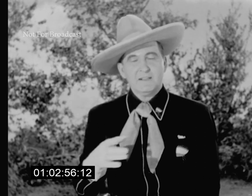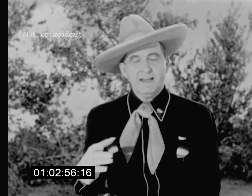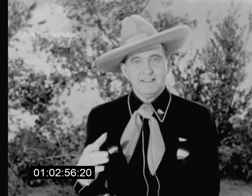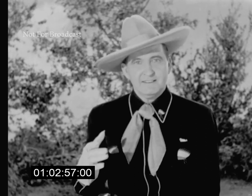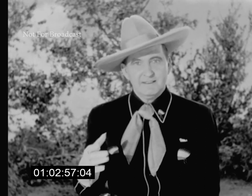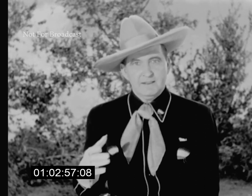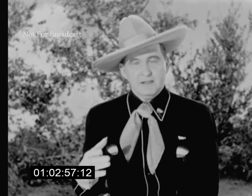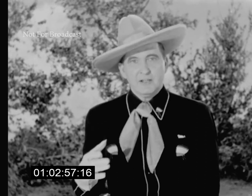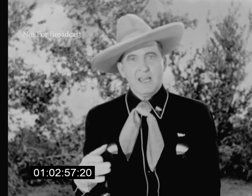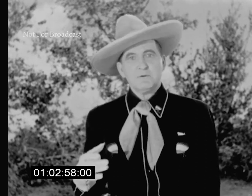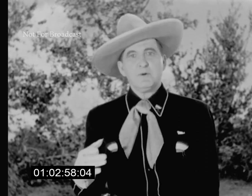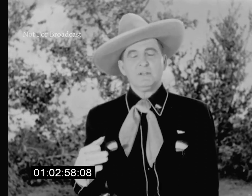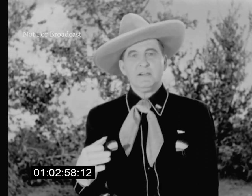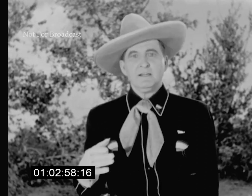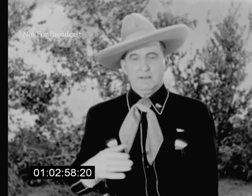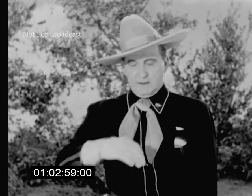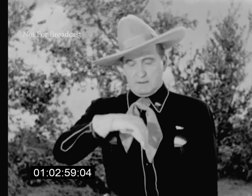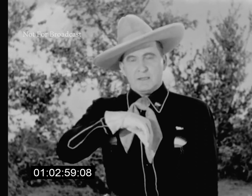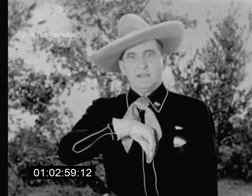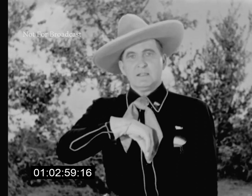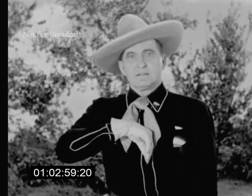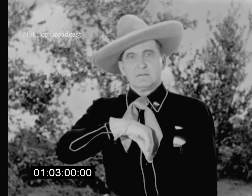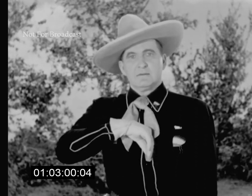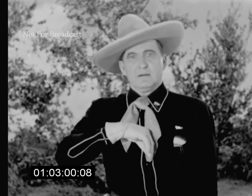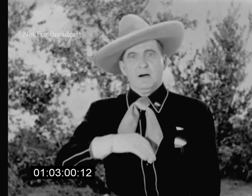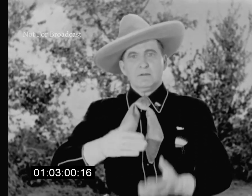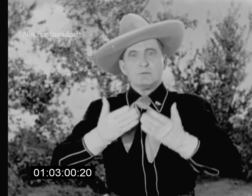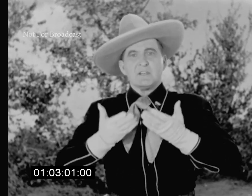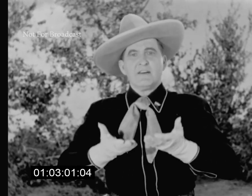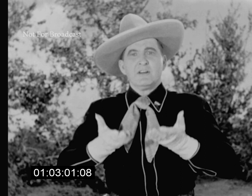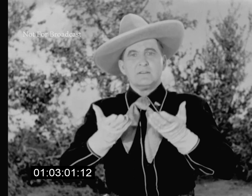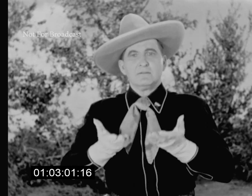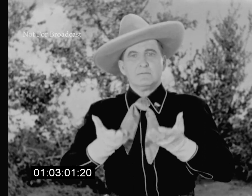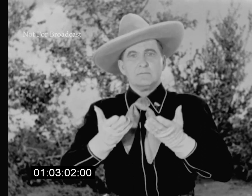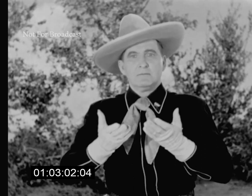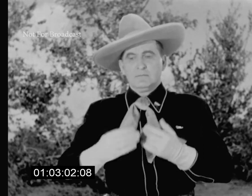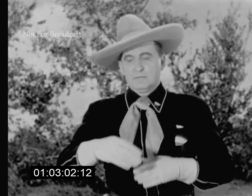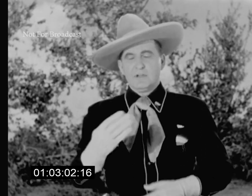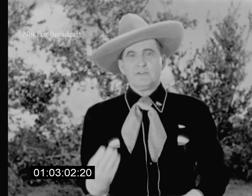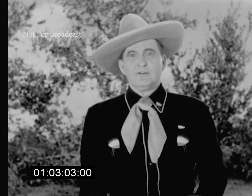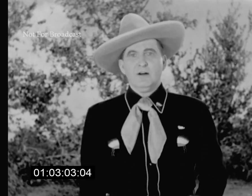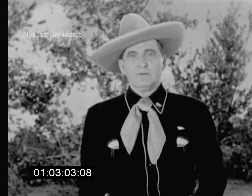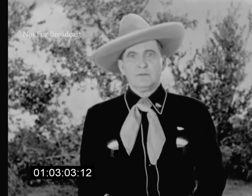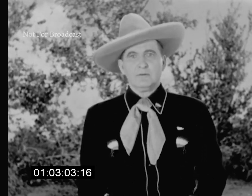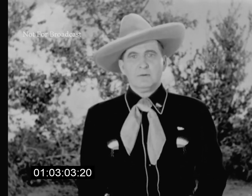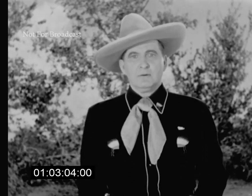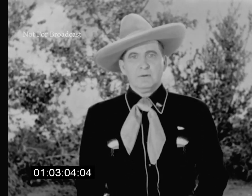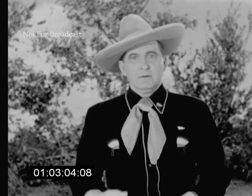Montana. He came to me one day, and he said his heart was heavy. It was on the ground.